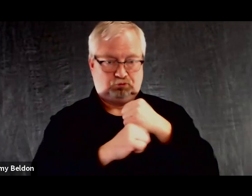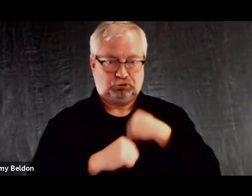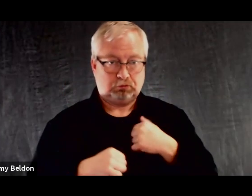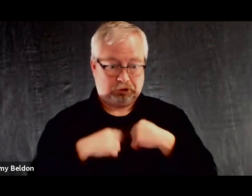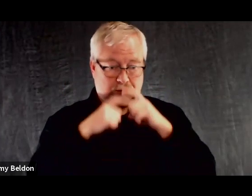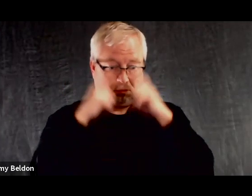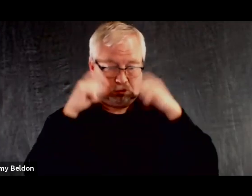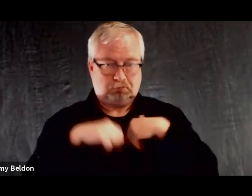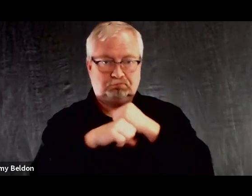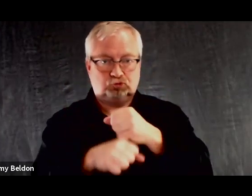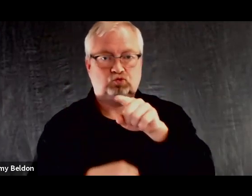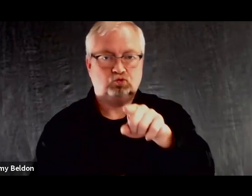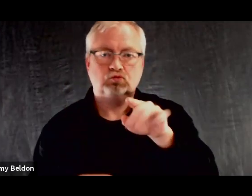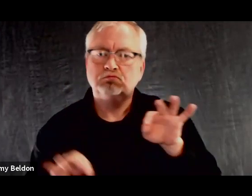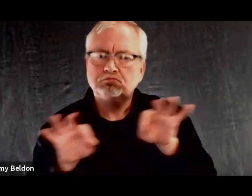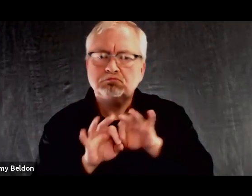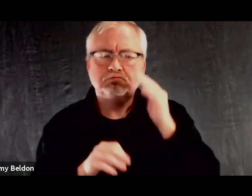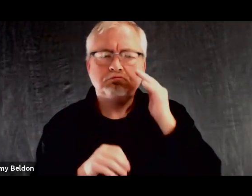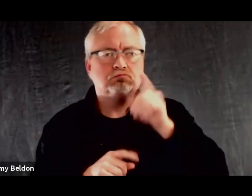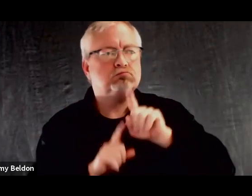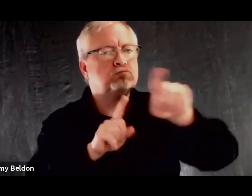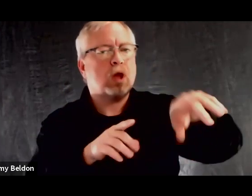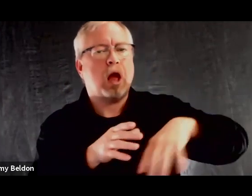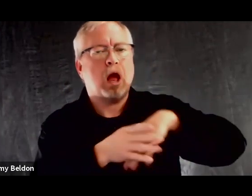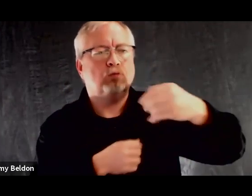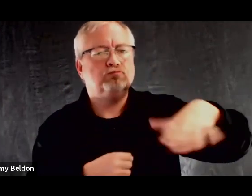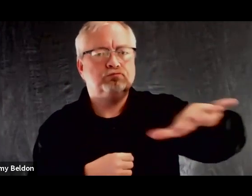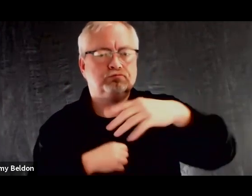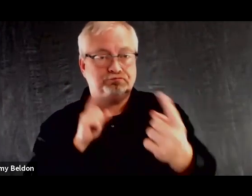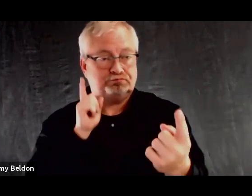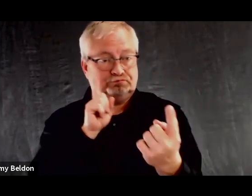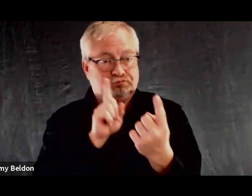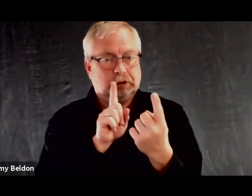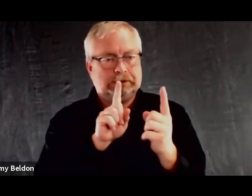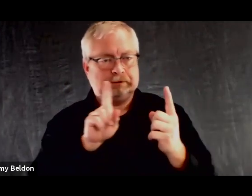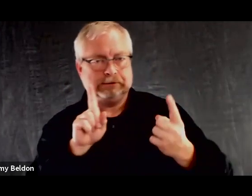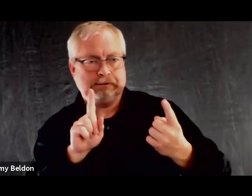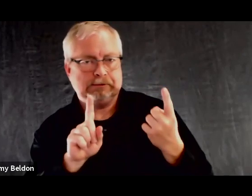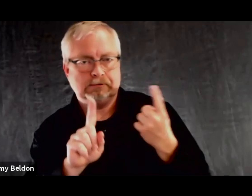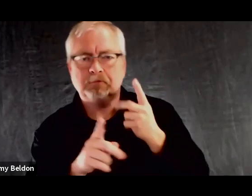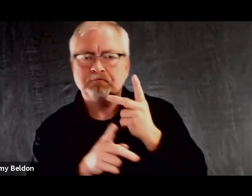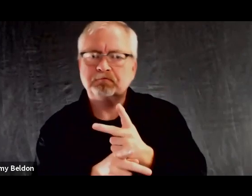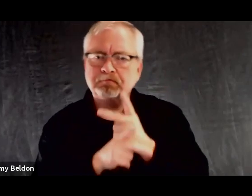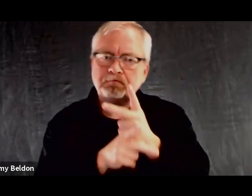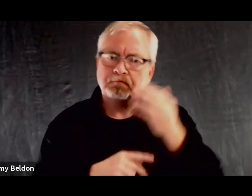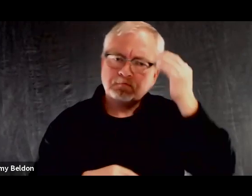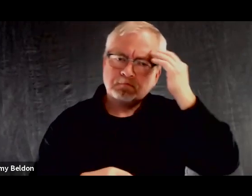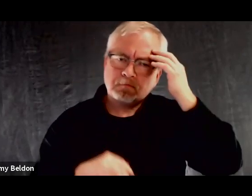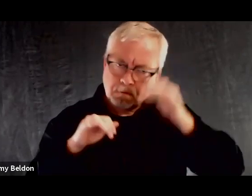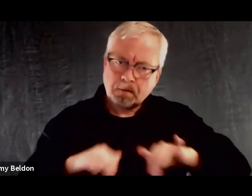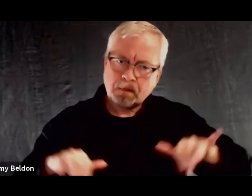we're probably in closer proximity to people being in stores or what have you, that it's a good idea.